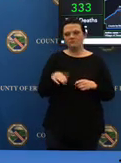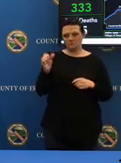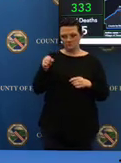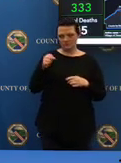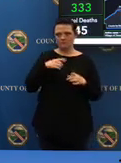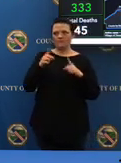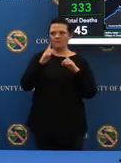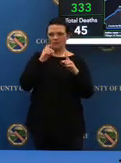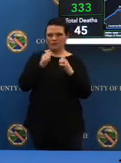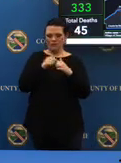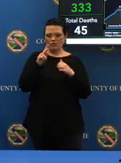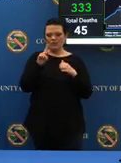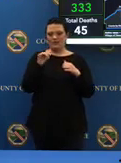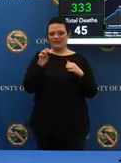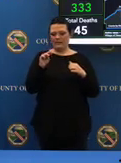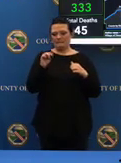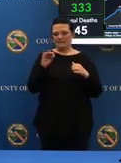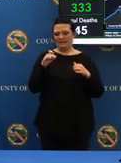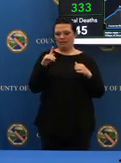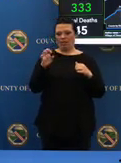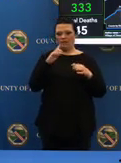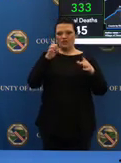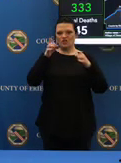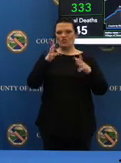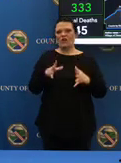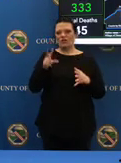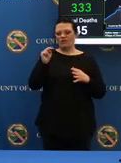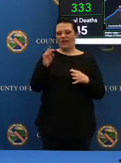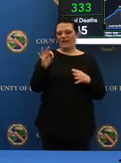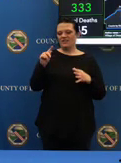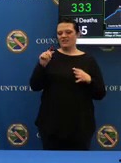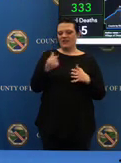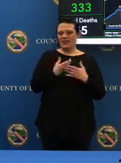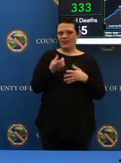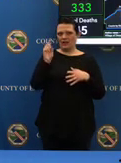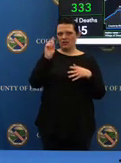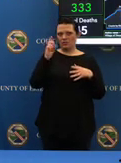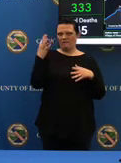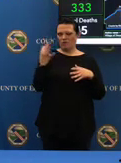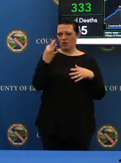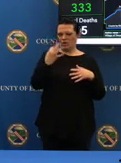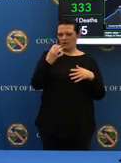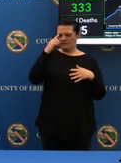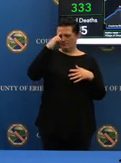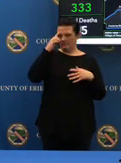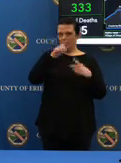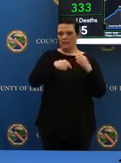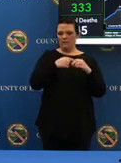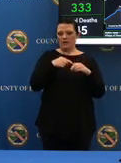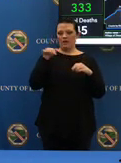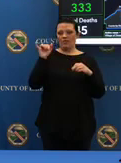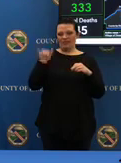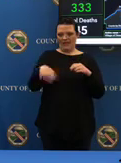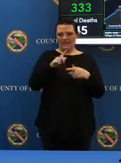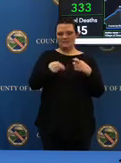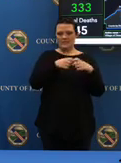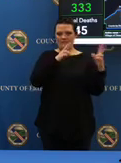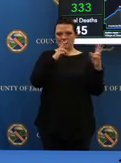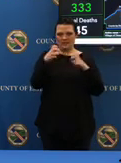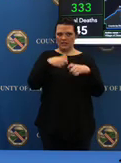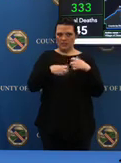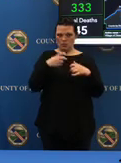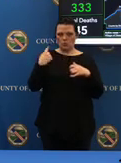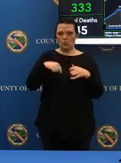Kim Minkle, the director of the NFTA, last week. I think it was Friday. About this particular issue because we were